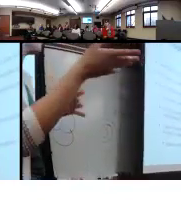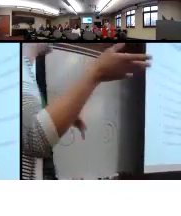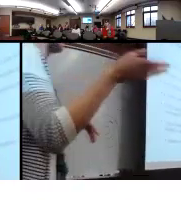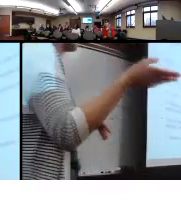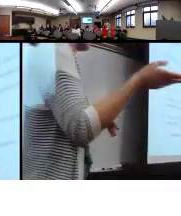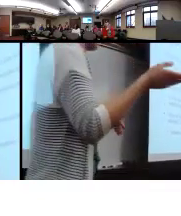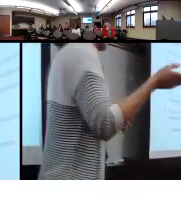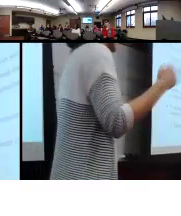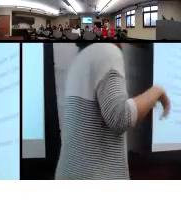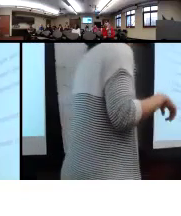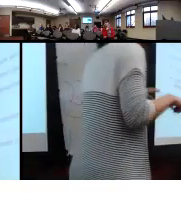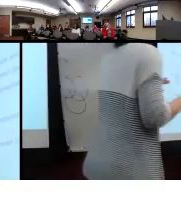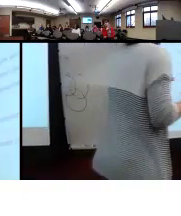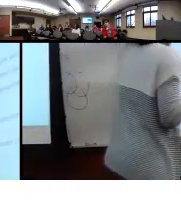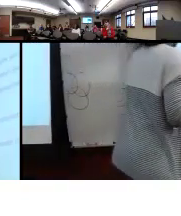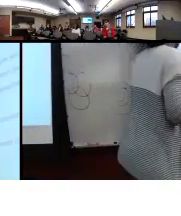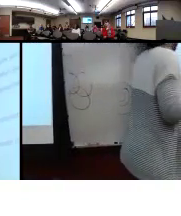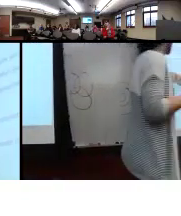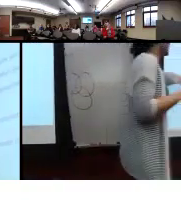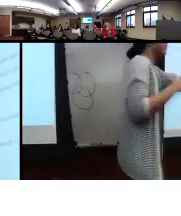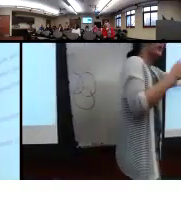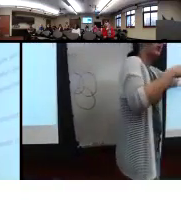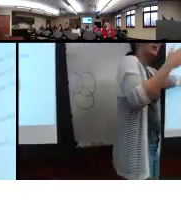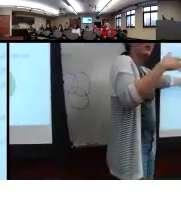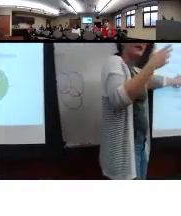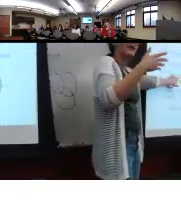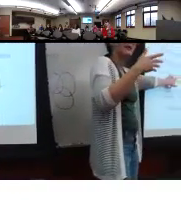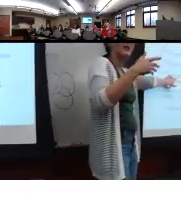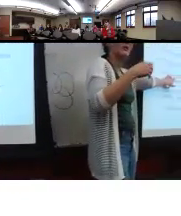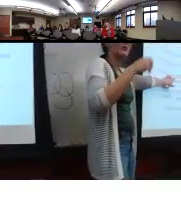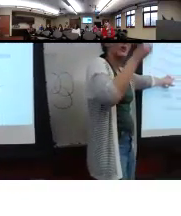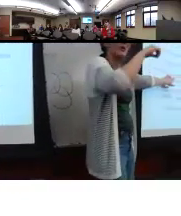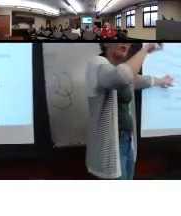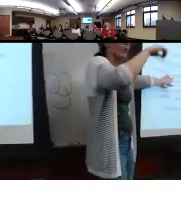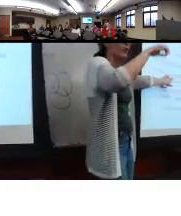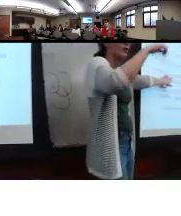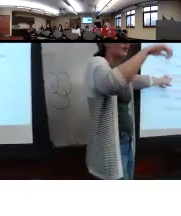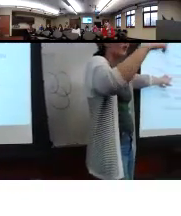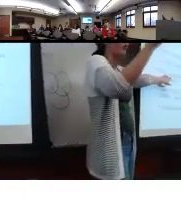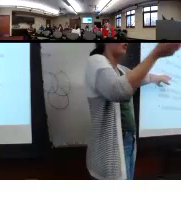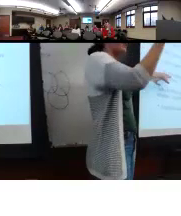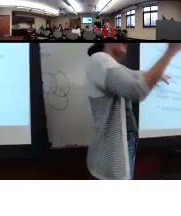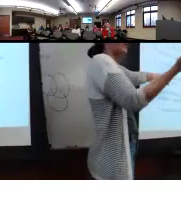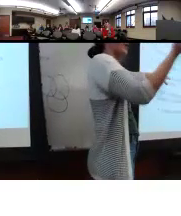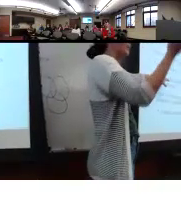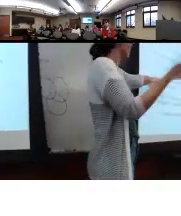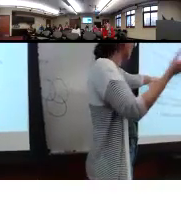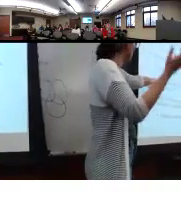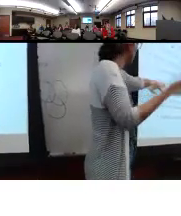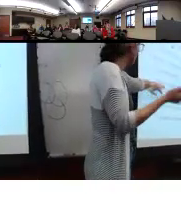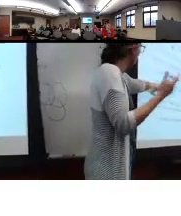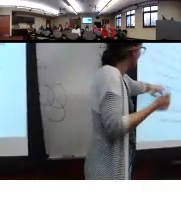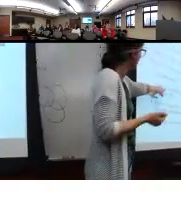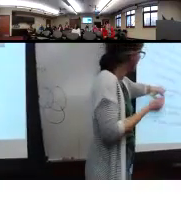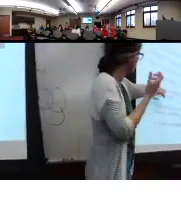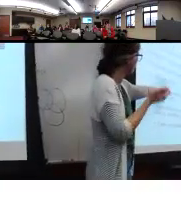event was that clause talking about. We coded every time they mentioned an entity, either overtly or